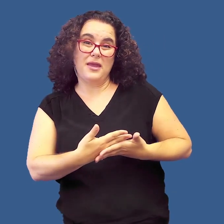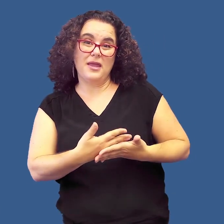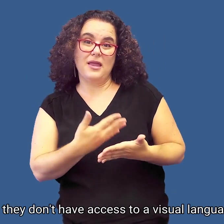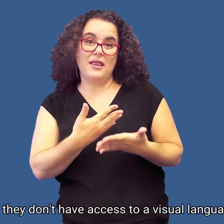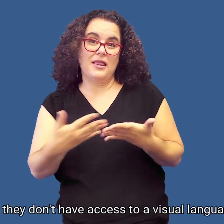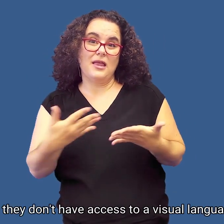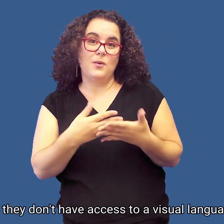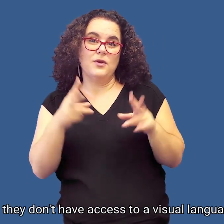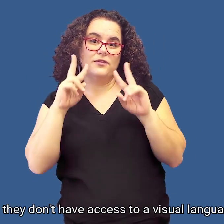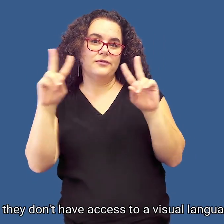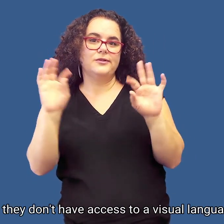to a visual language.